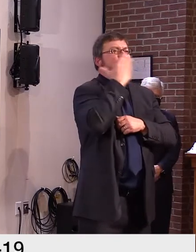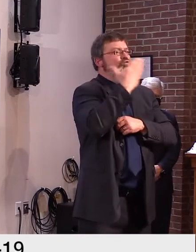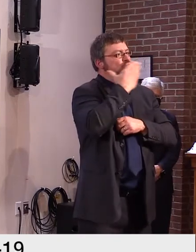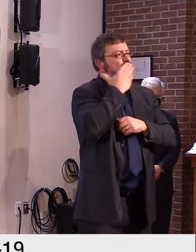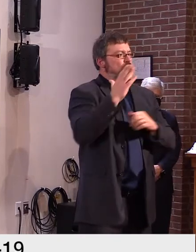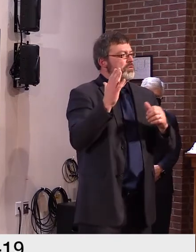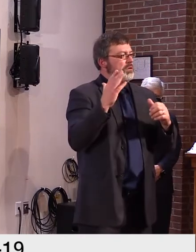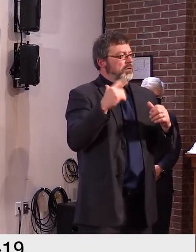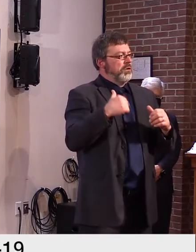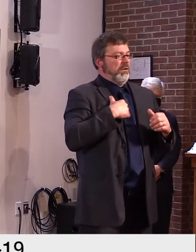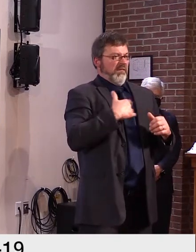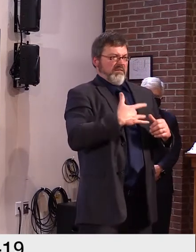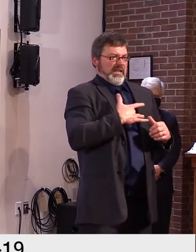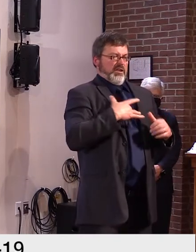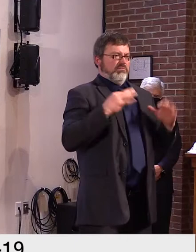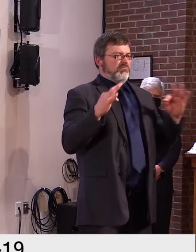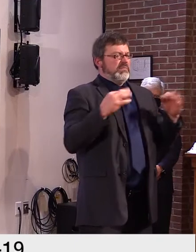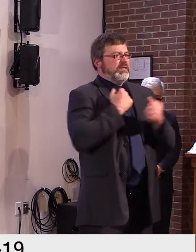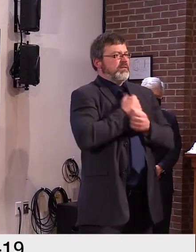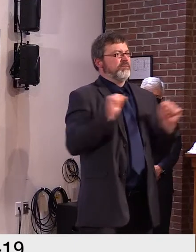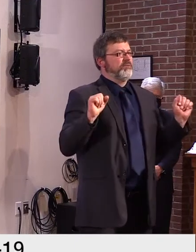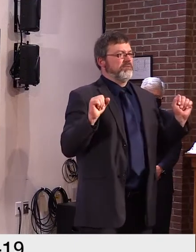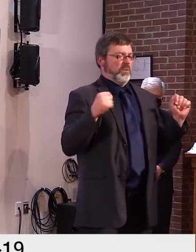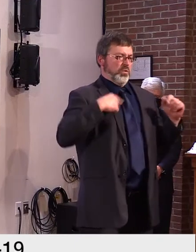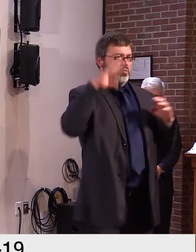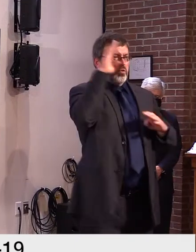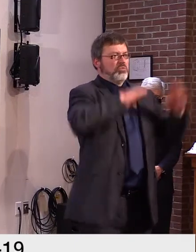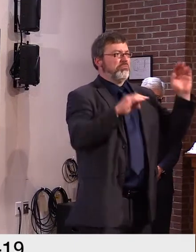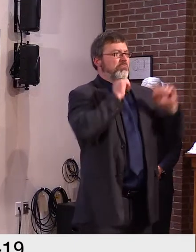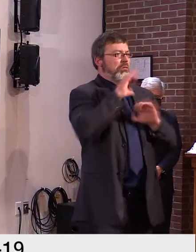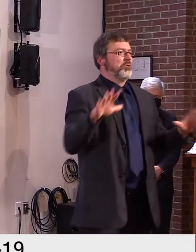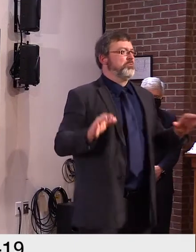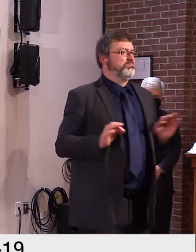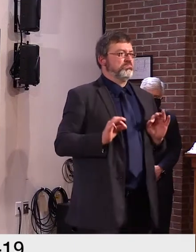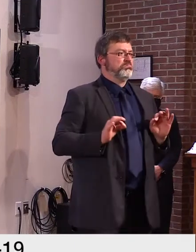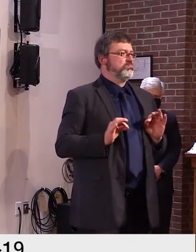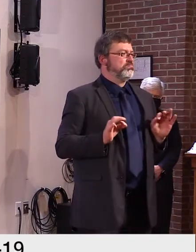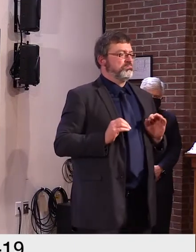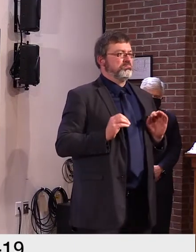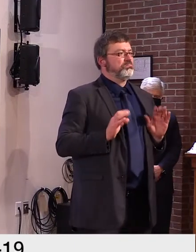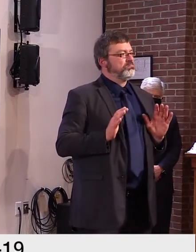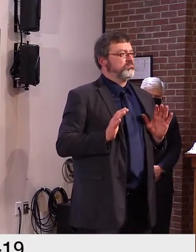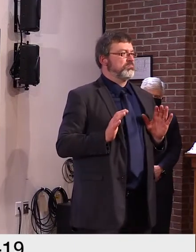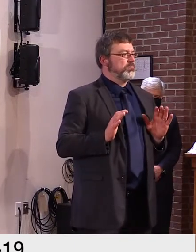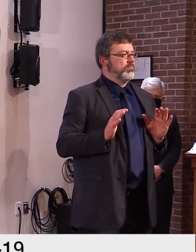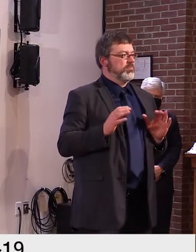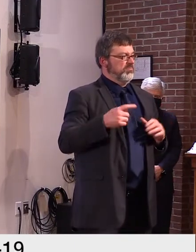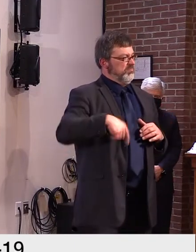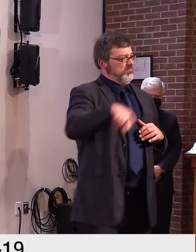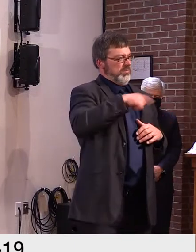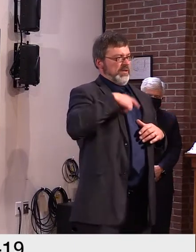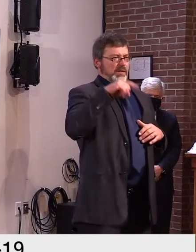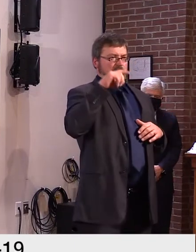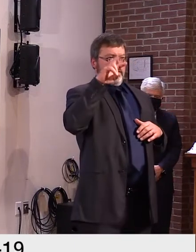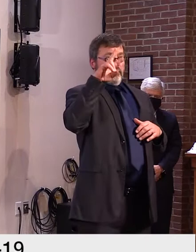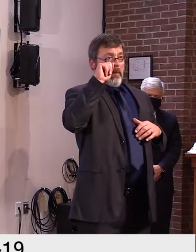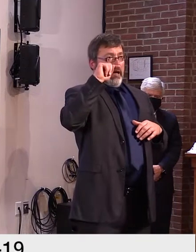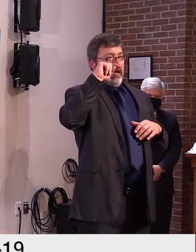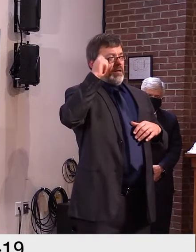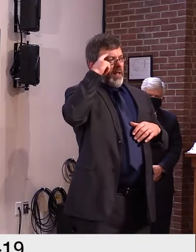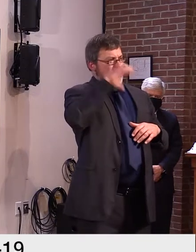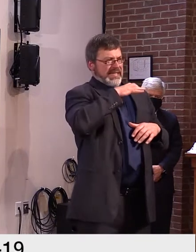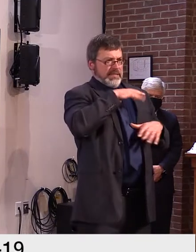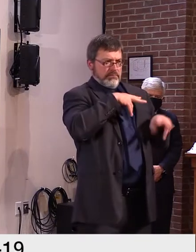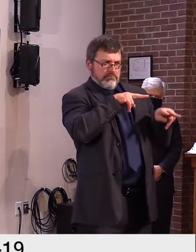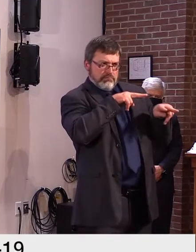are, we do a pretty good job here of maintaining oversight over any threats or anything that's going on in the